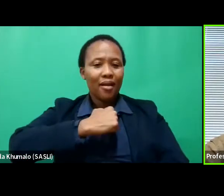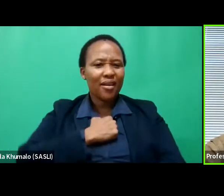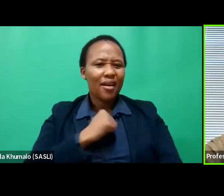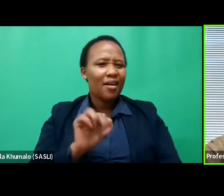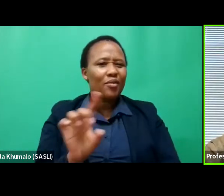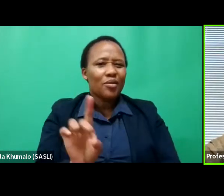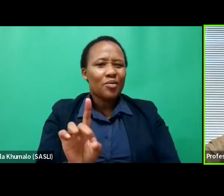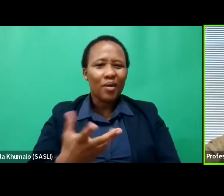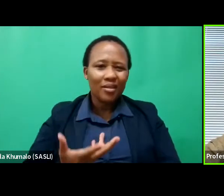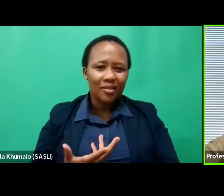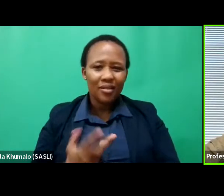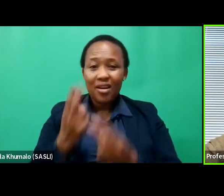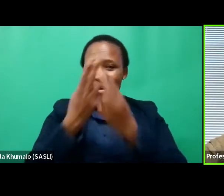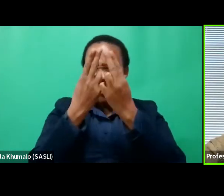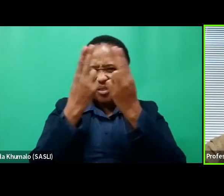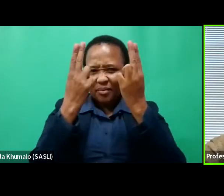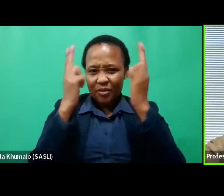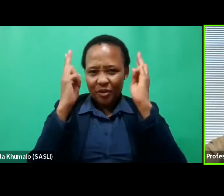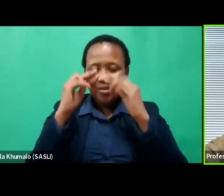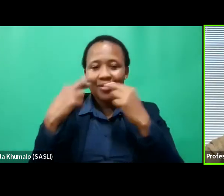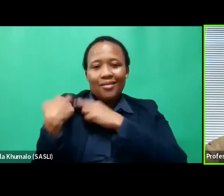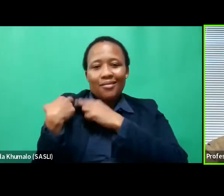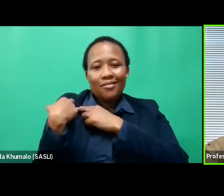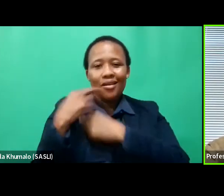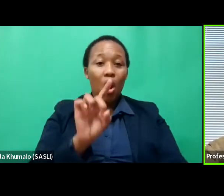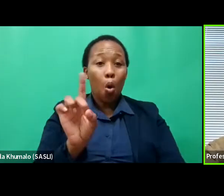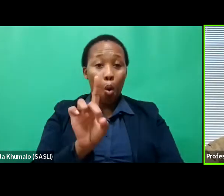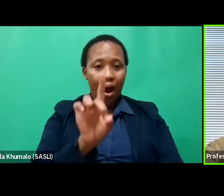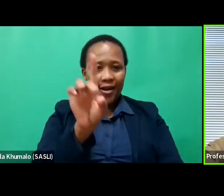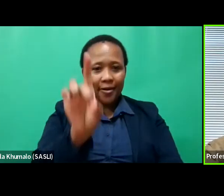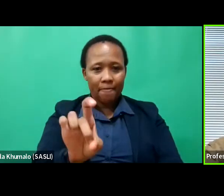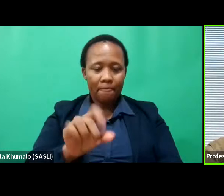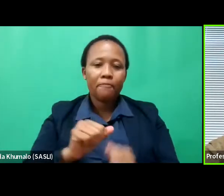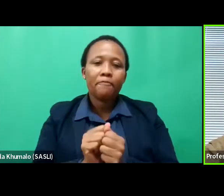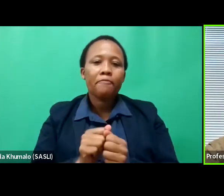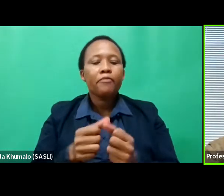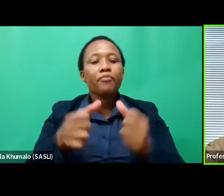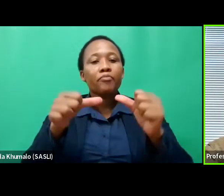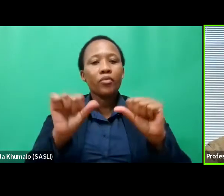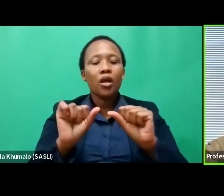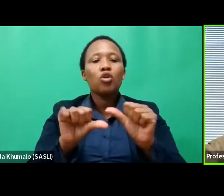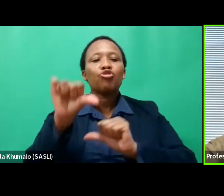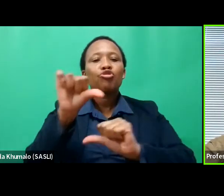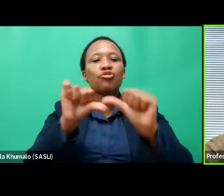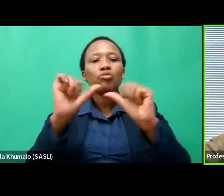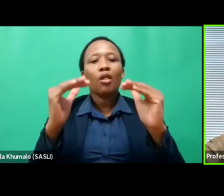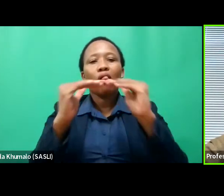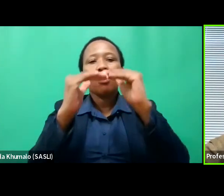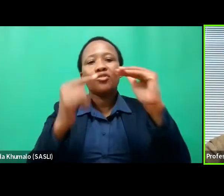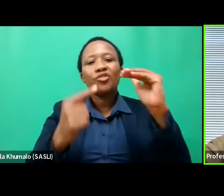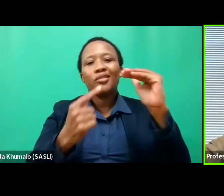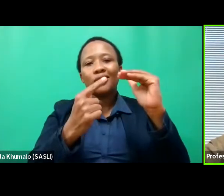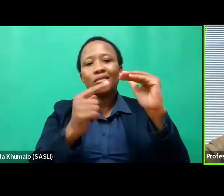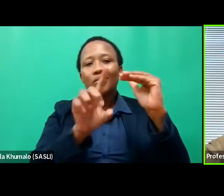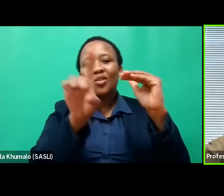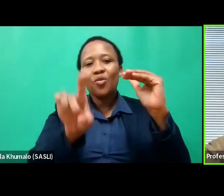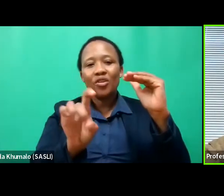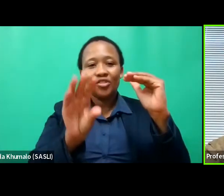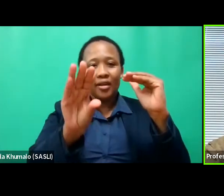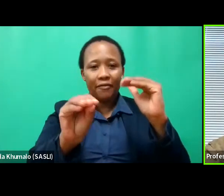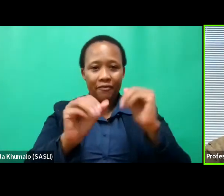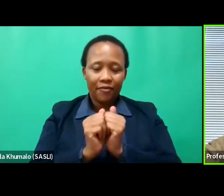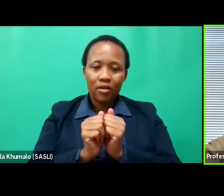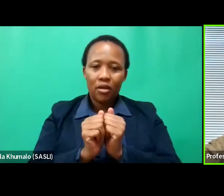of the universities? So when you talk about social justice, you have to ask the question, in every decision you